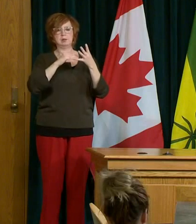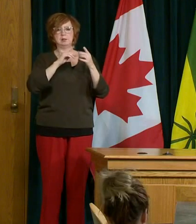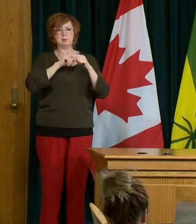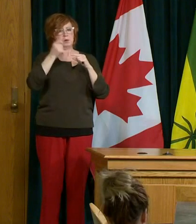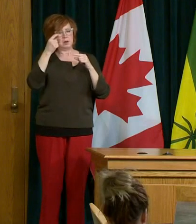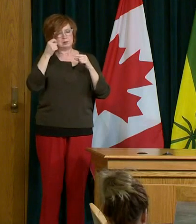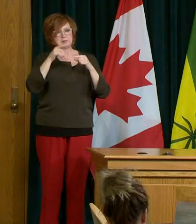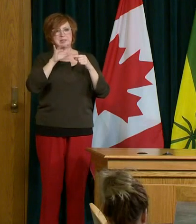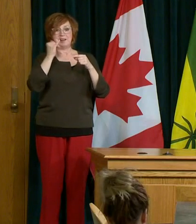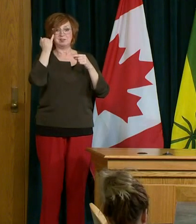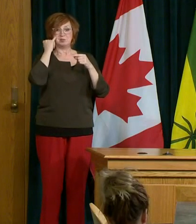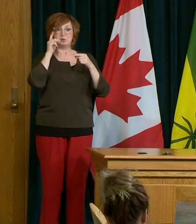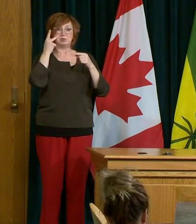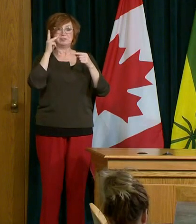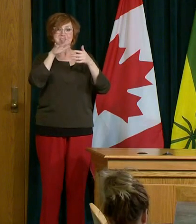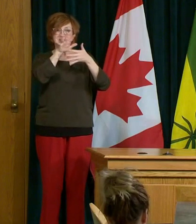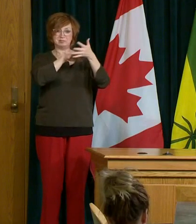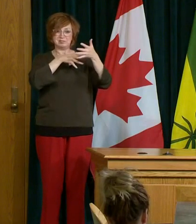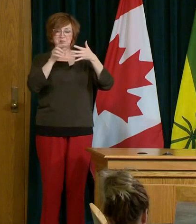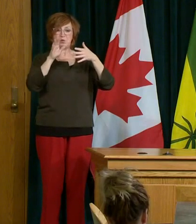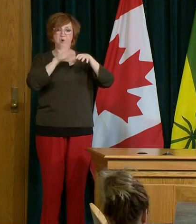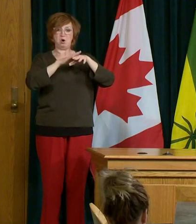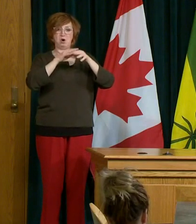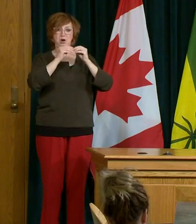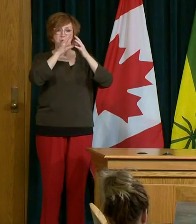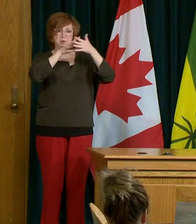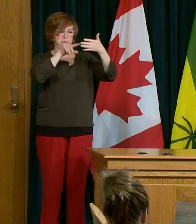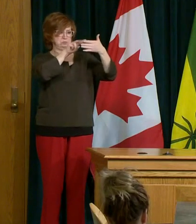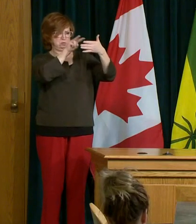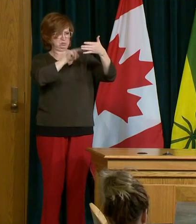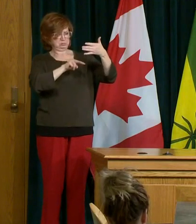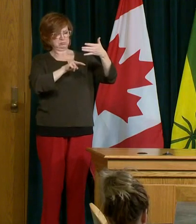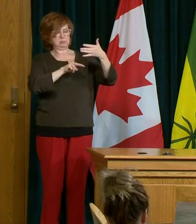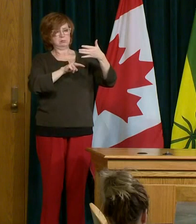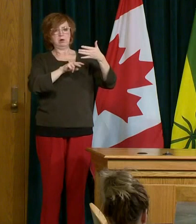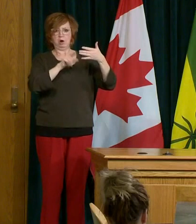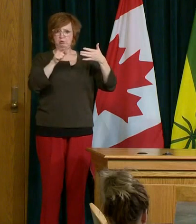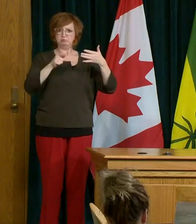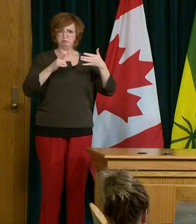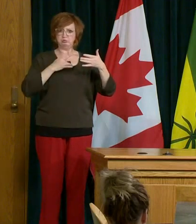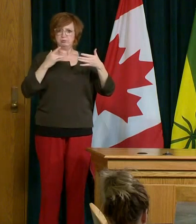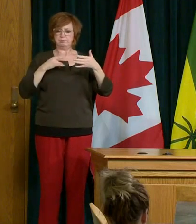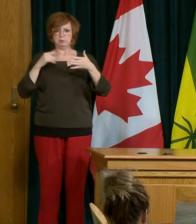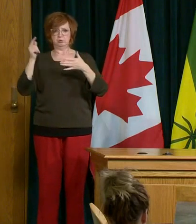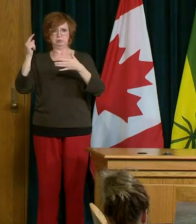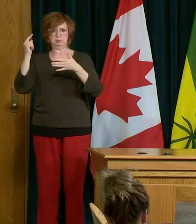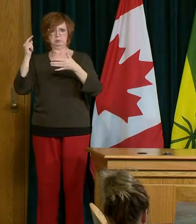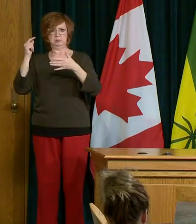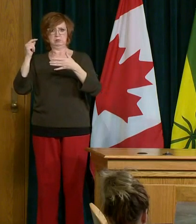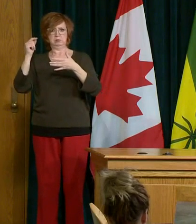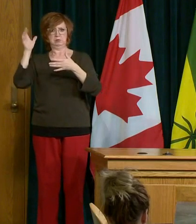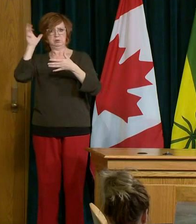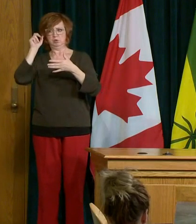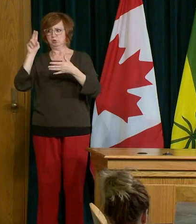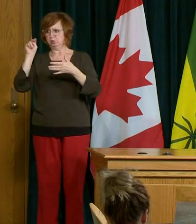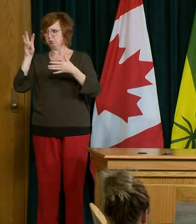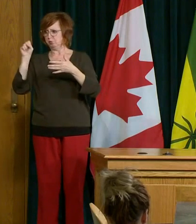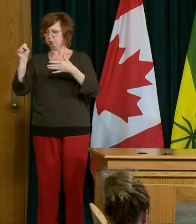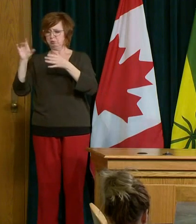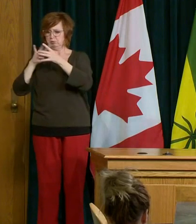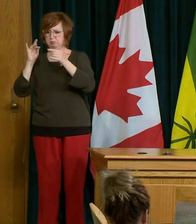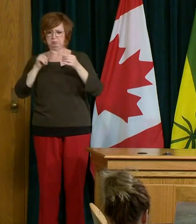lag on when this gets updated, but that will be a transparent way of notifying